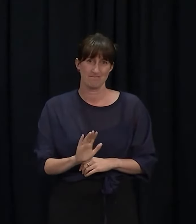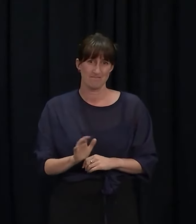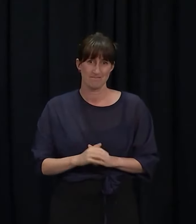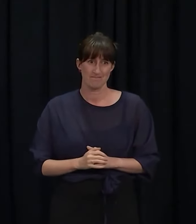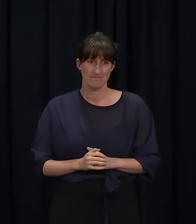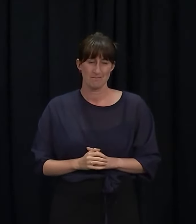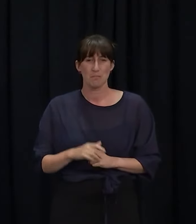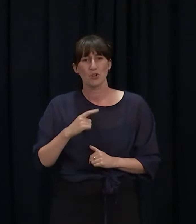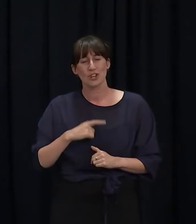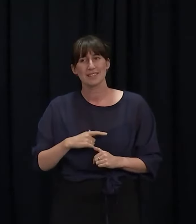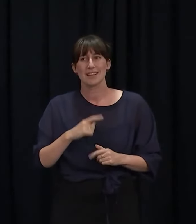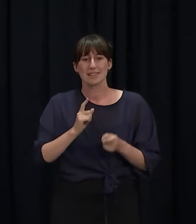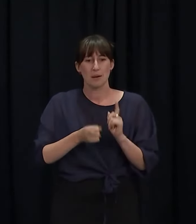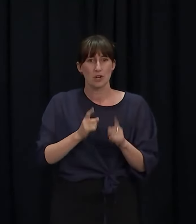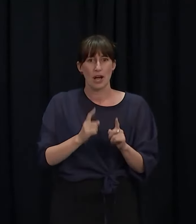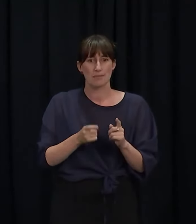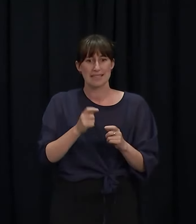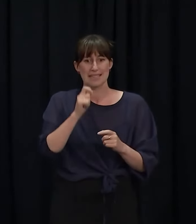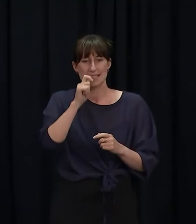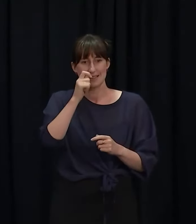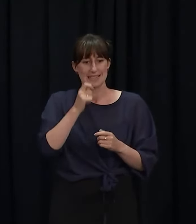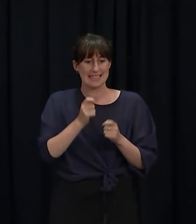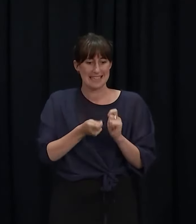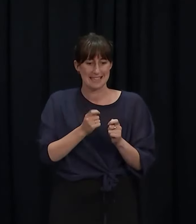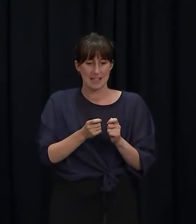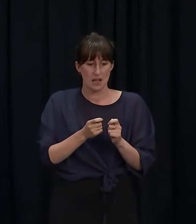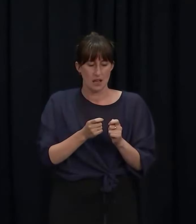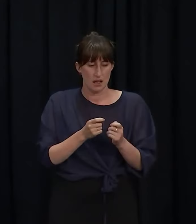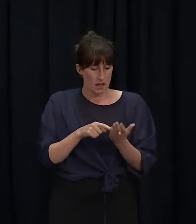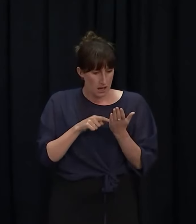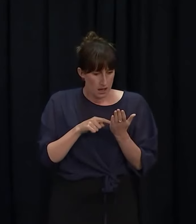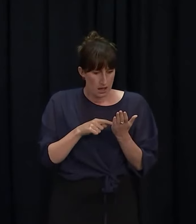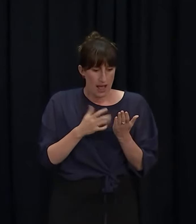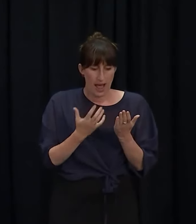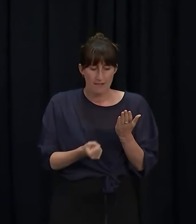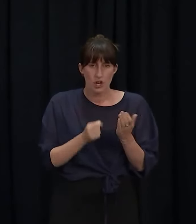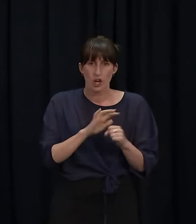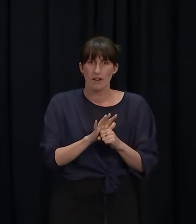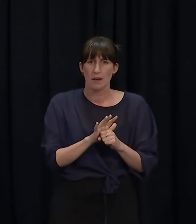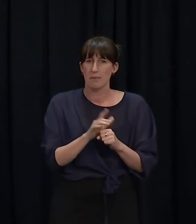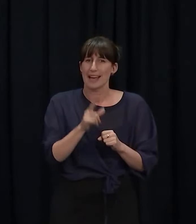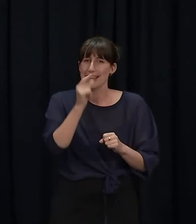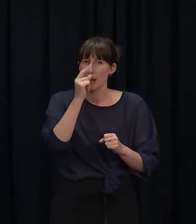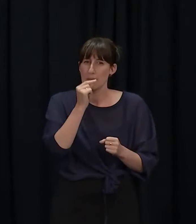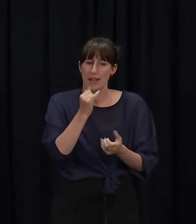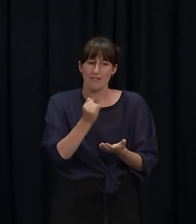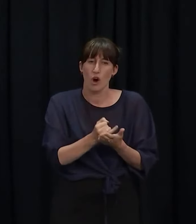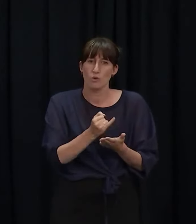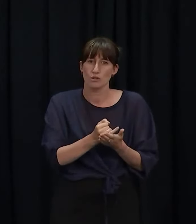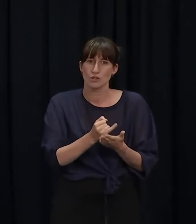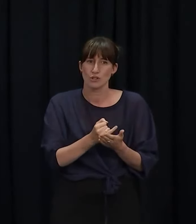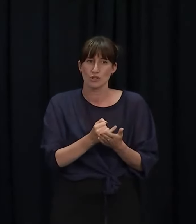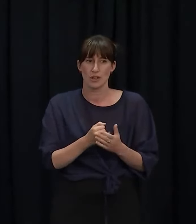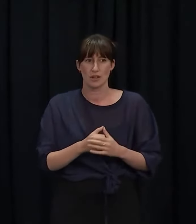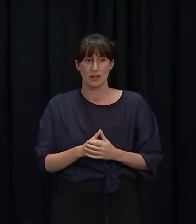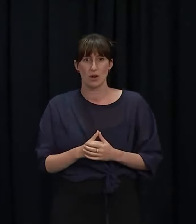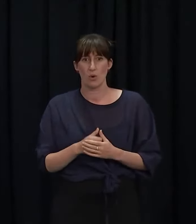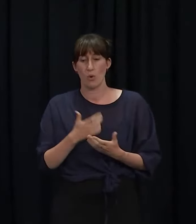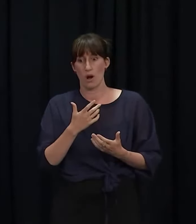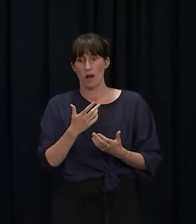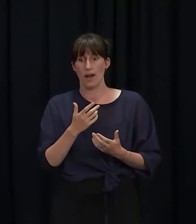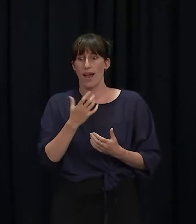encourage, given false positives and false negatives. We don't want someone staying at home when they don't need to. What people overseas are